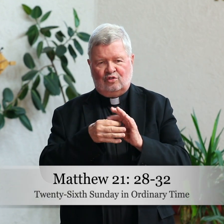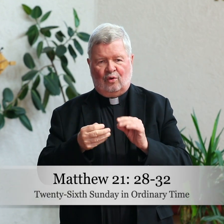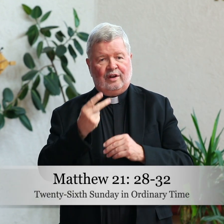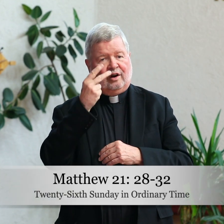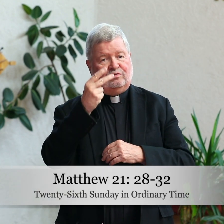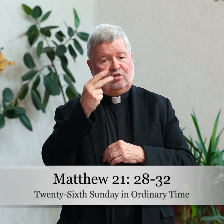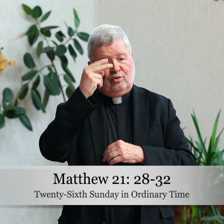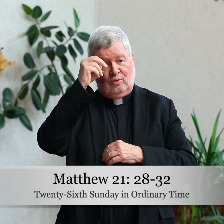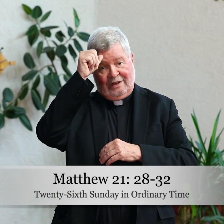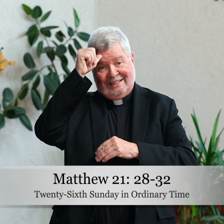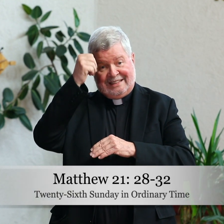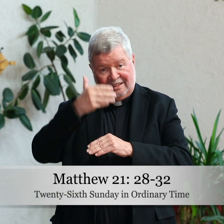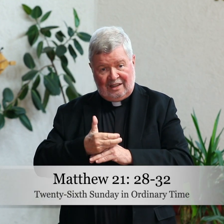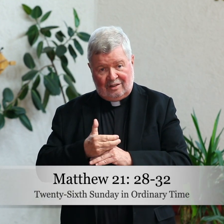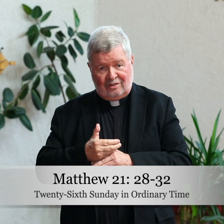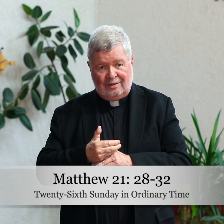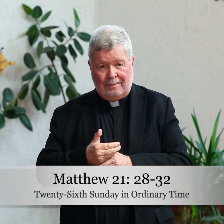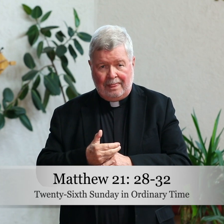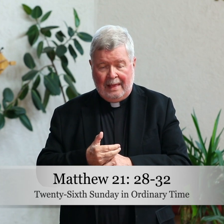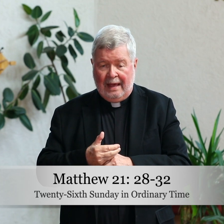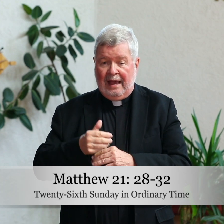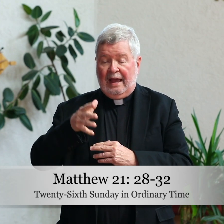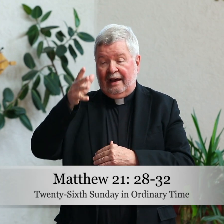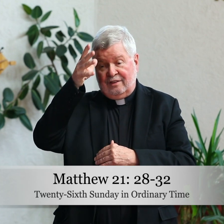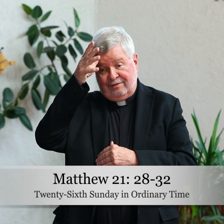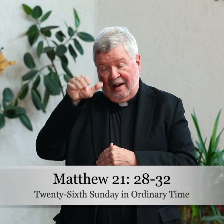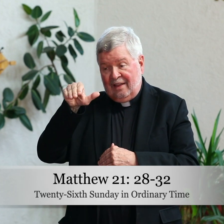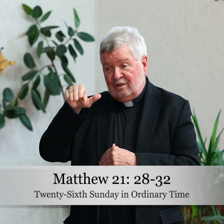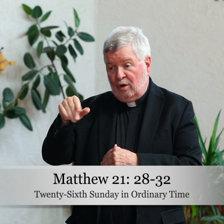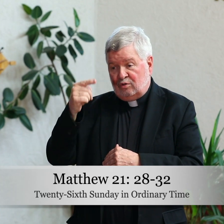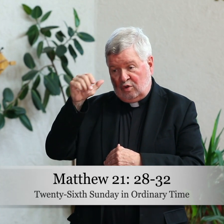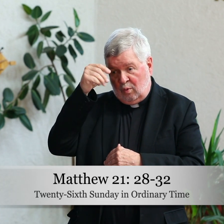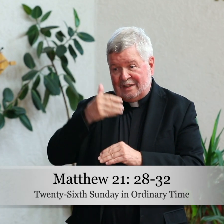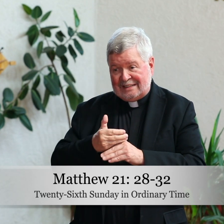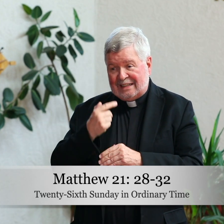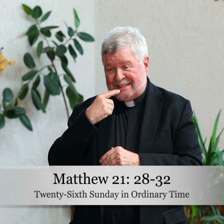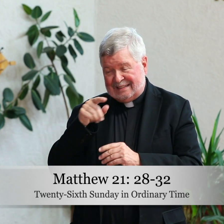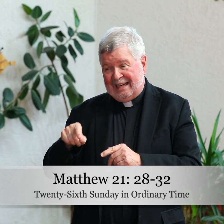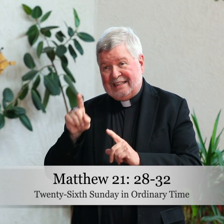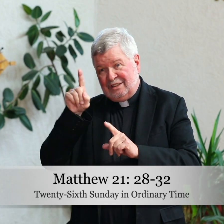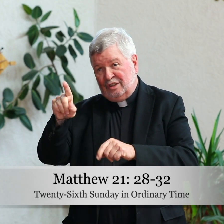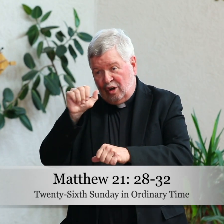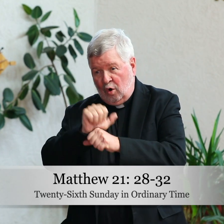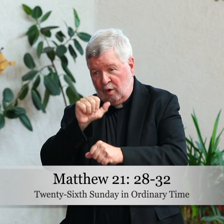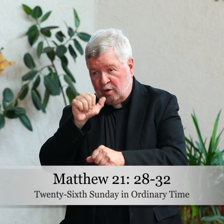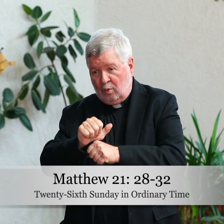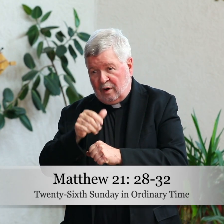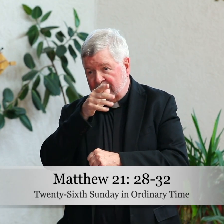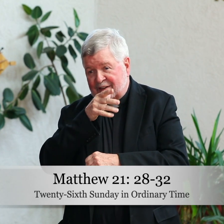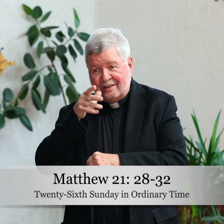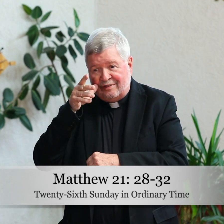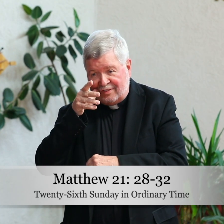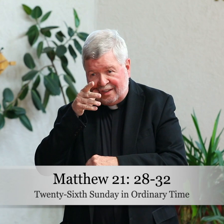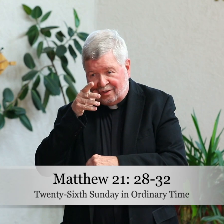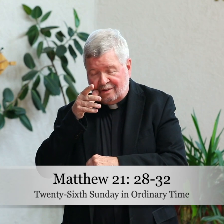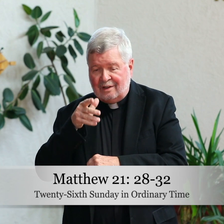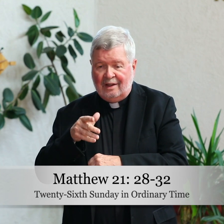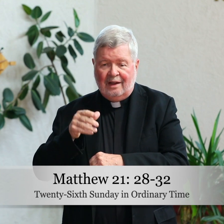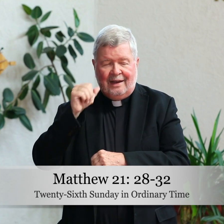story of two sons. And the father goes to one son and says, I need you to go and work in the field. And the